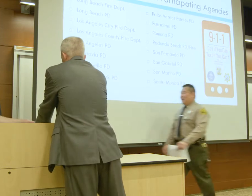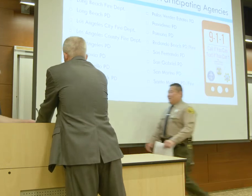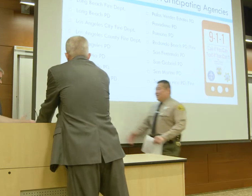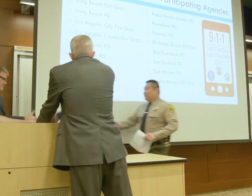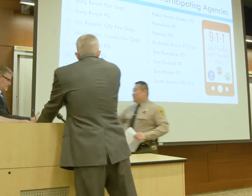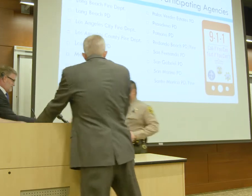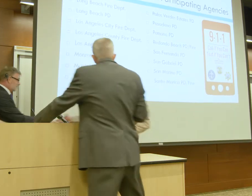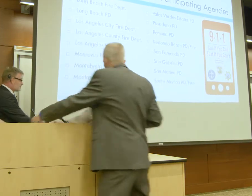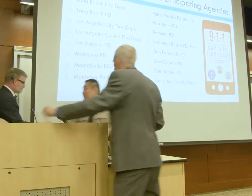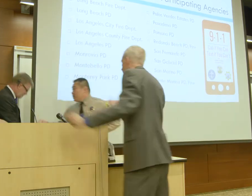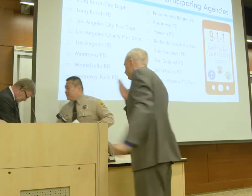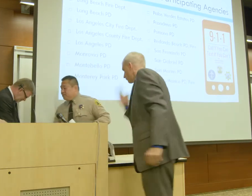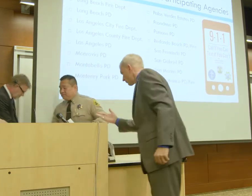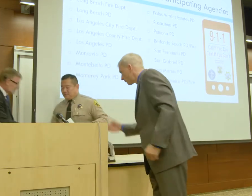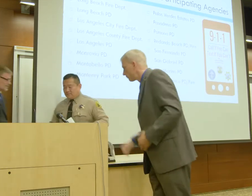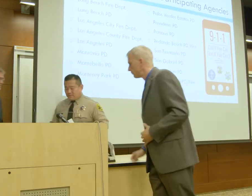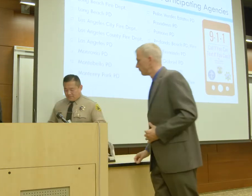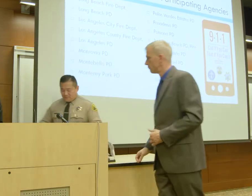Thank you.